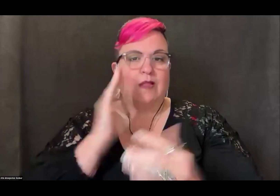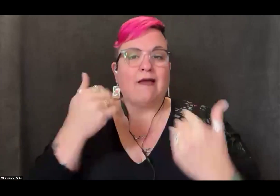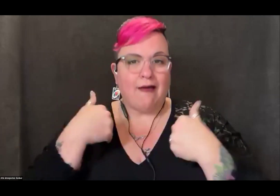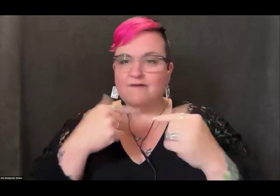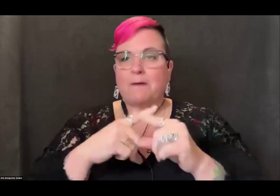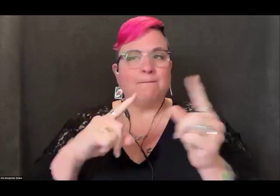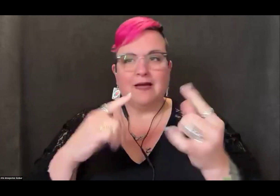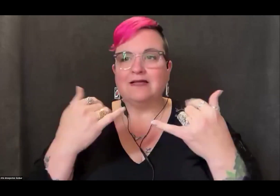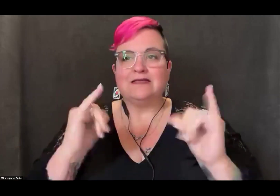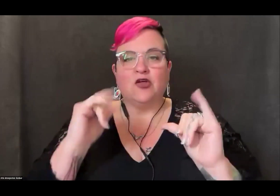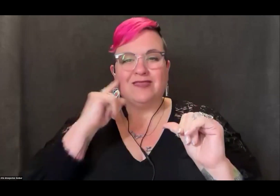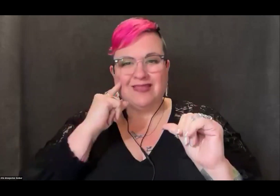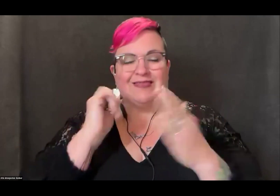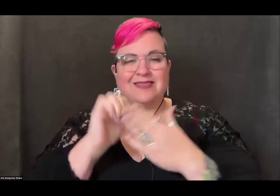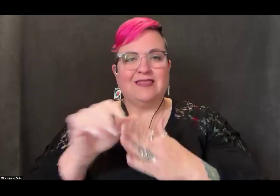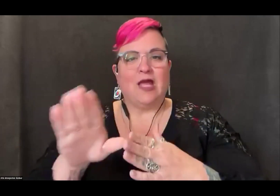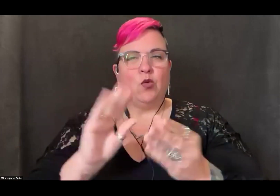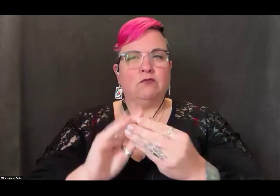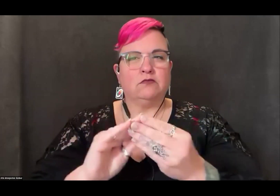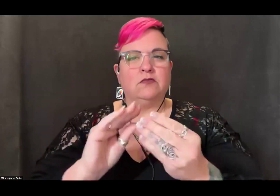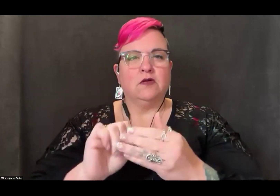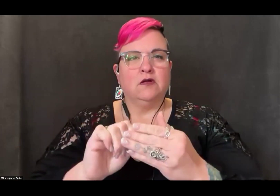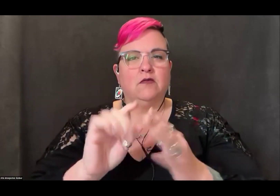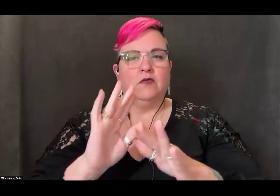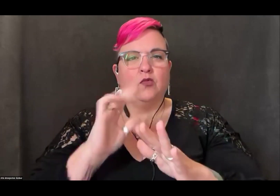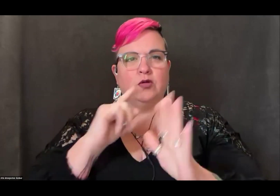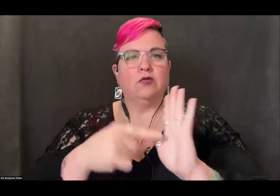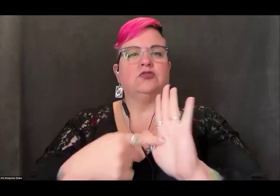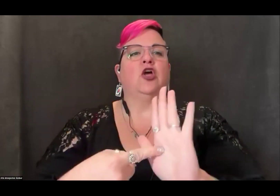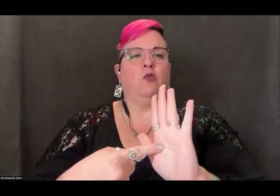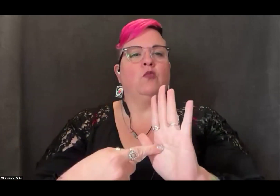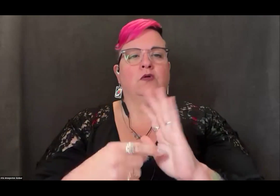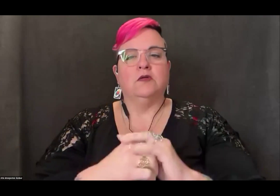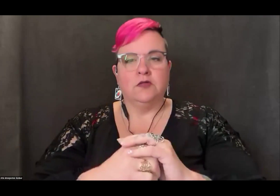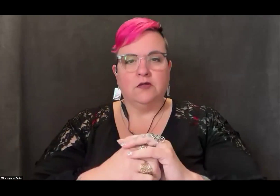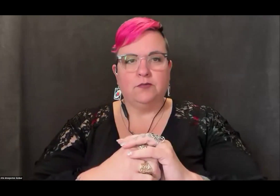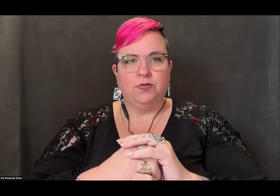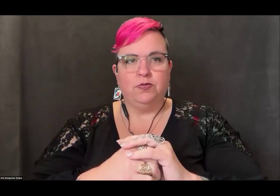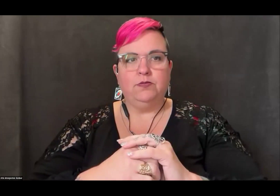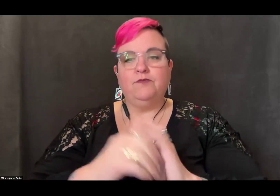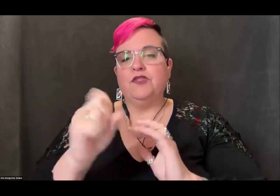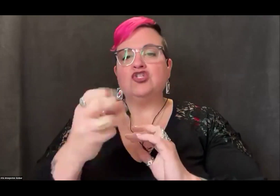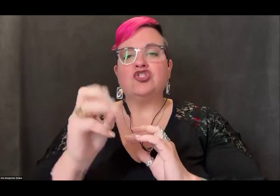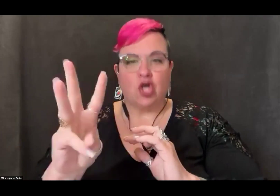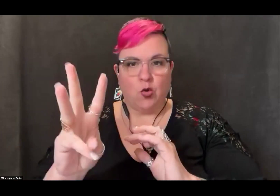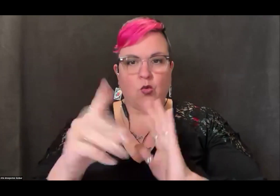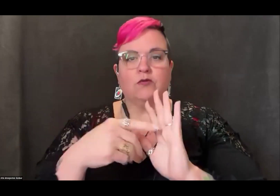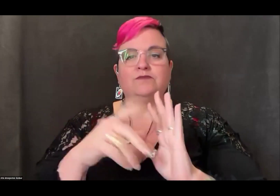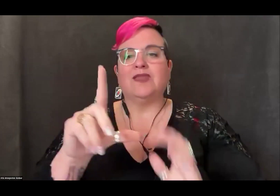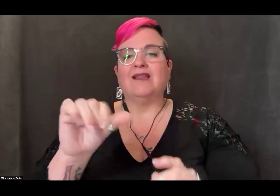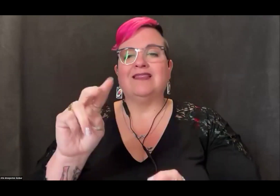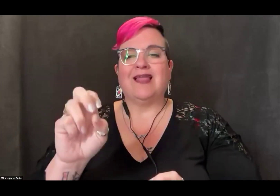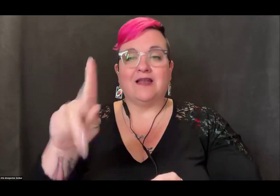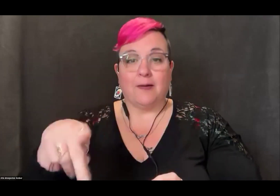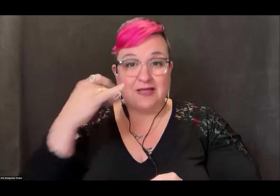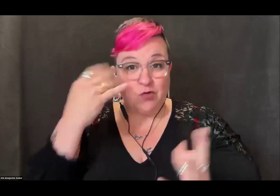think they said they'll be putting it on the show um, lineups. So if you had have a